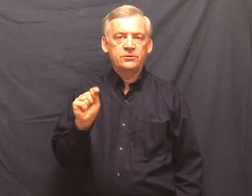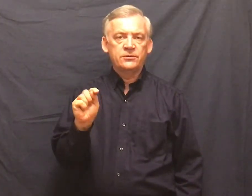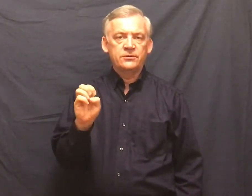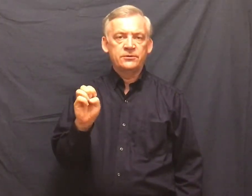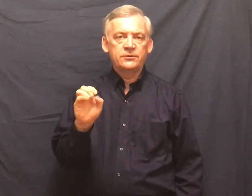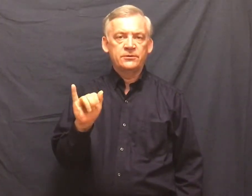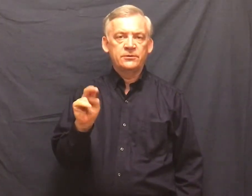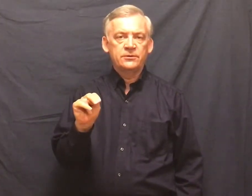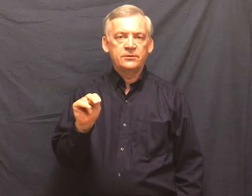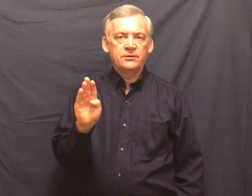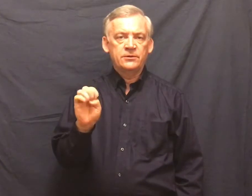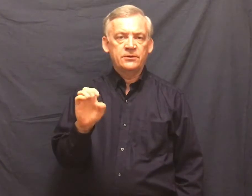Chapter 6.